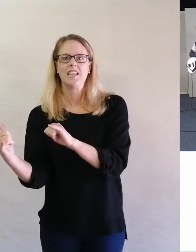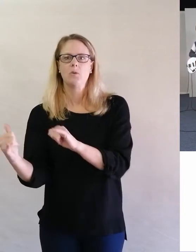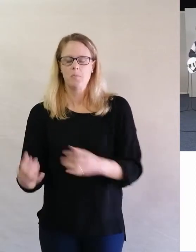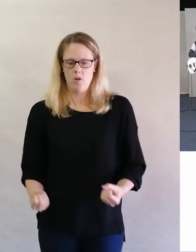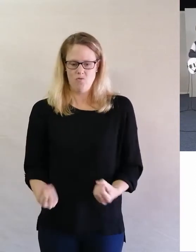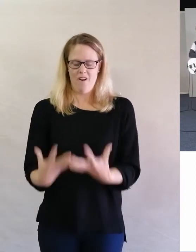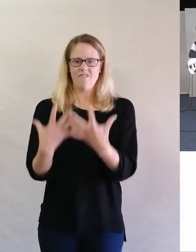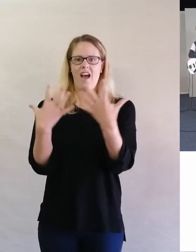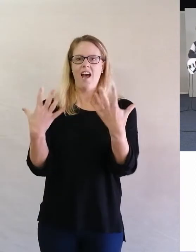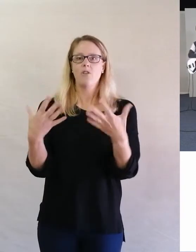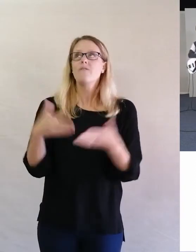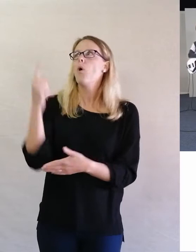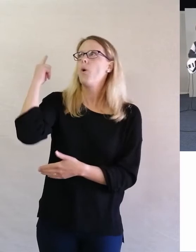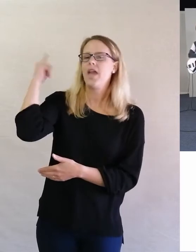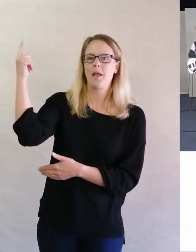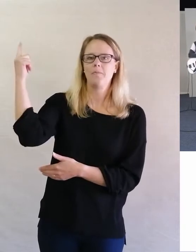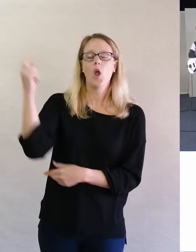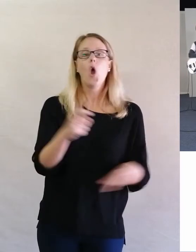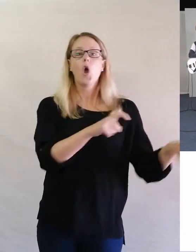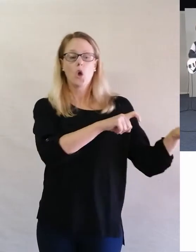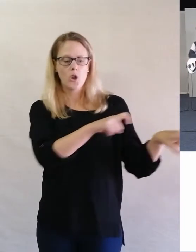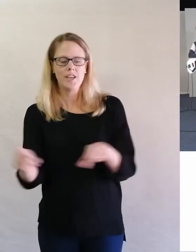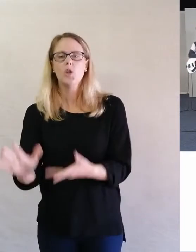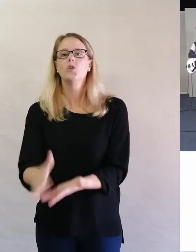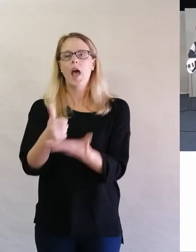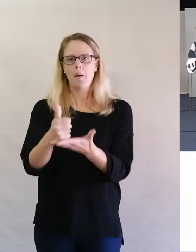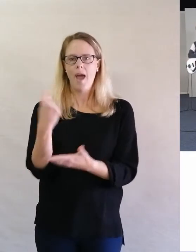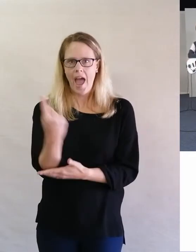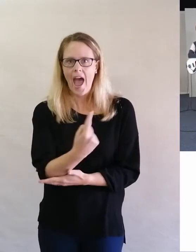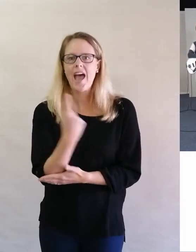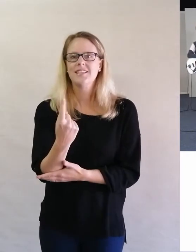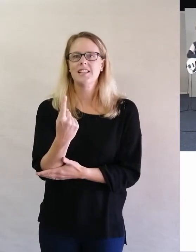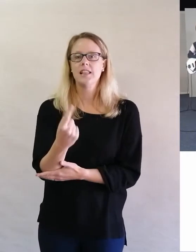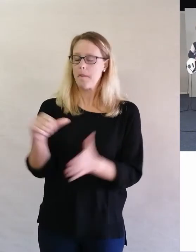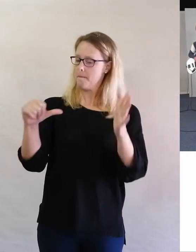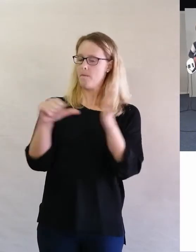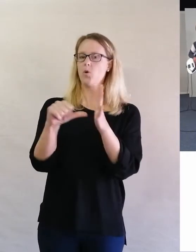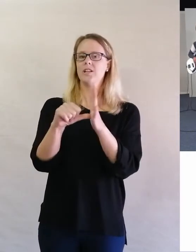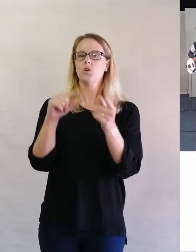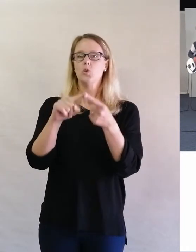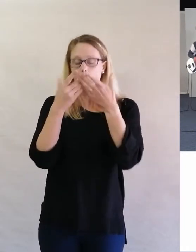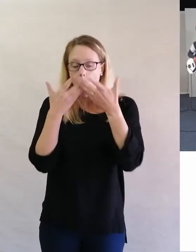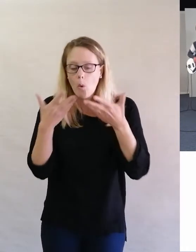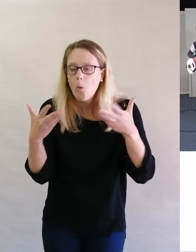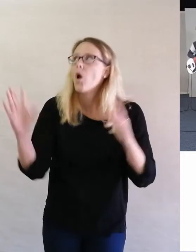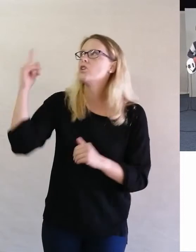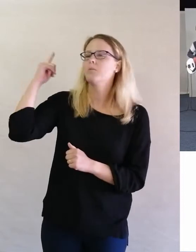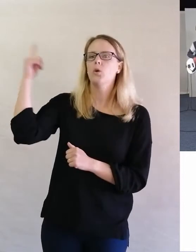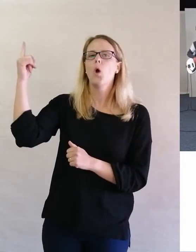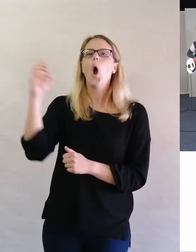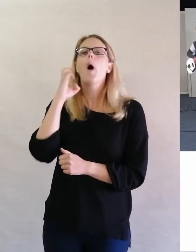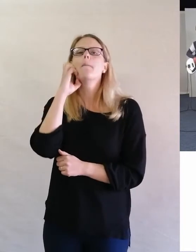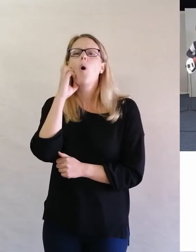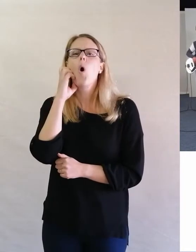revived. Keep helping us understand the importance of worship, Lord. Paul and